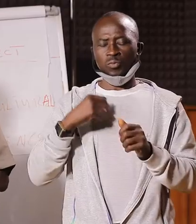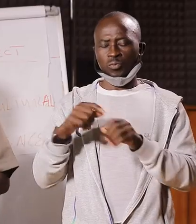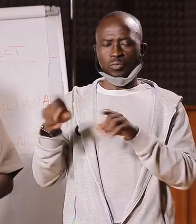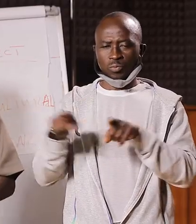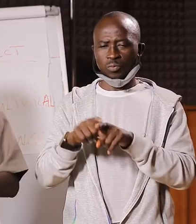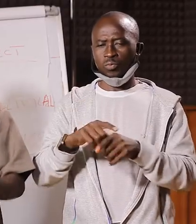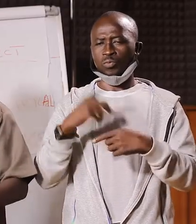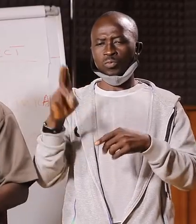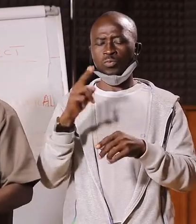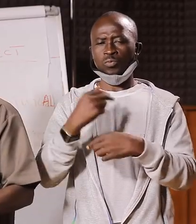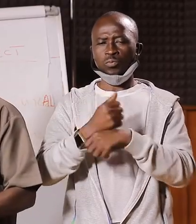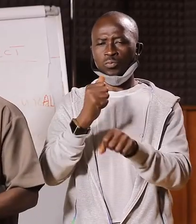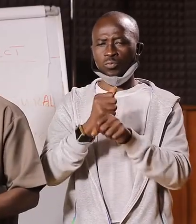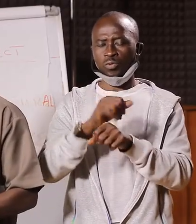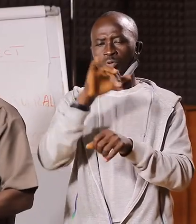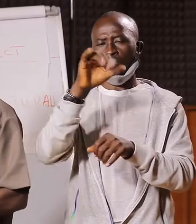milk in the productions of yogurt.